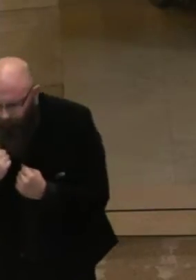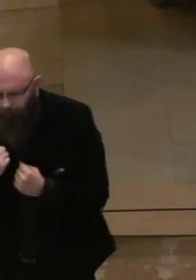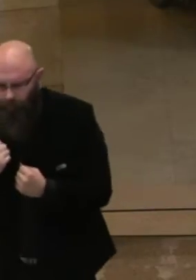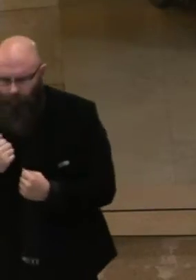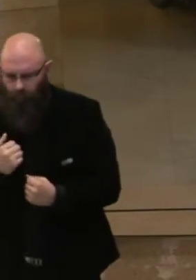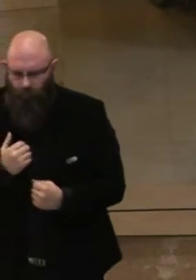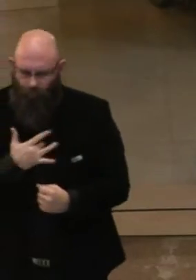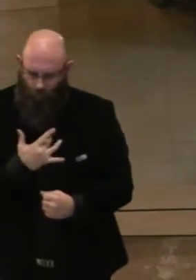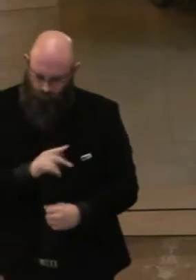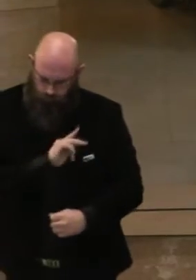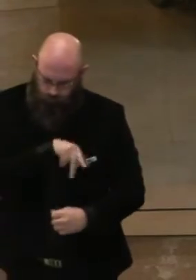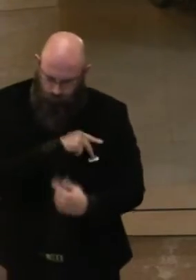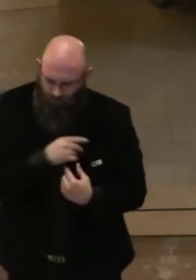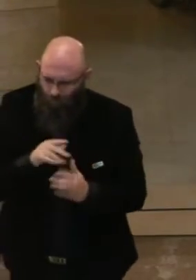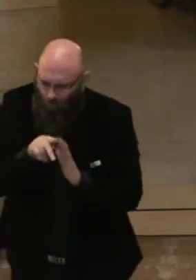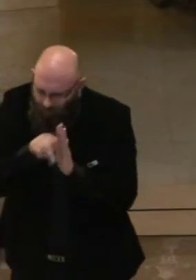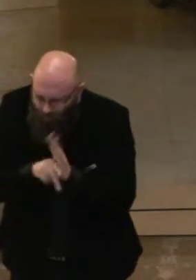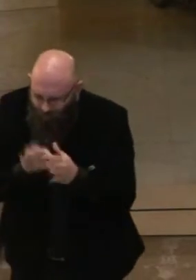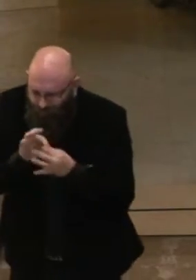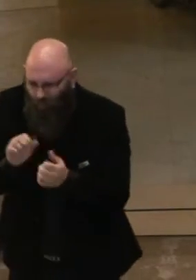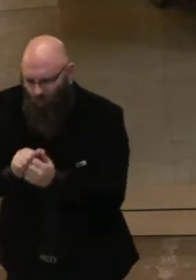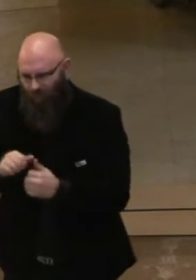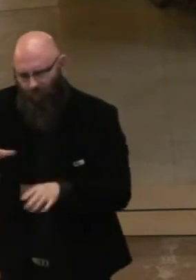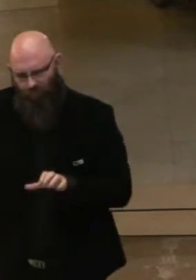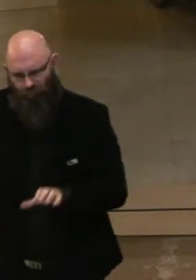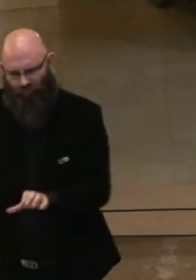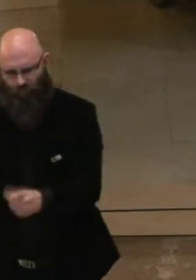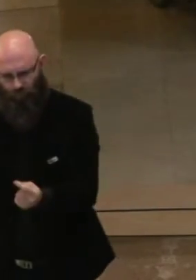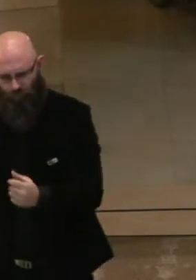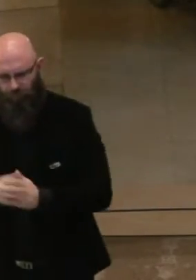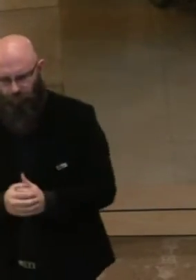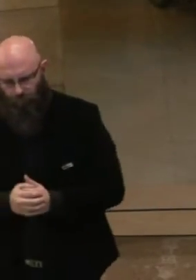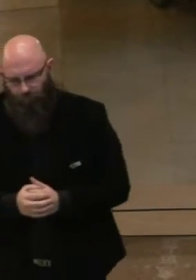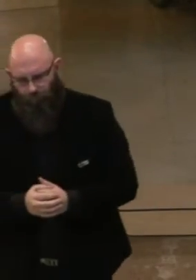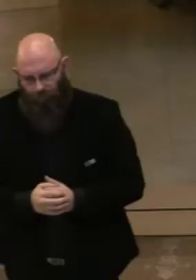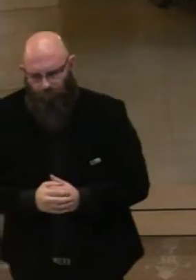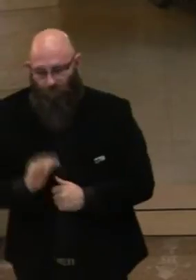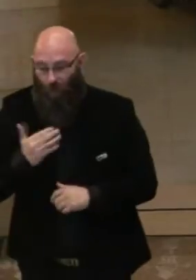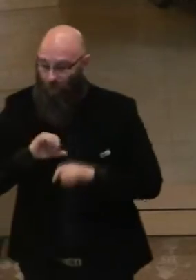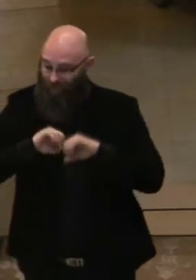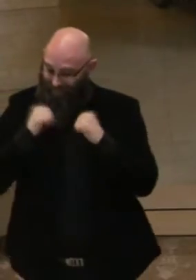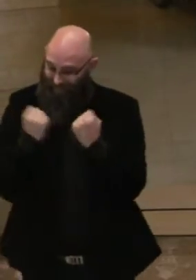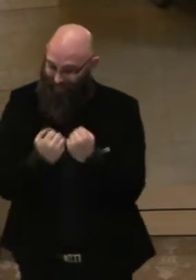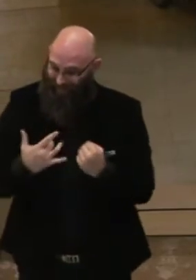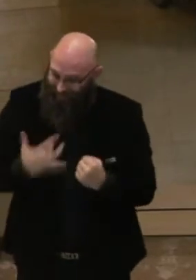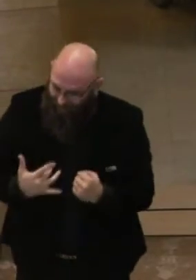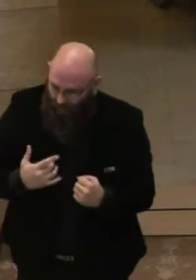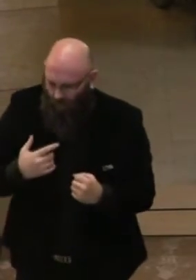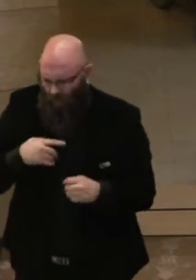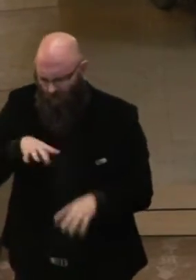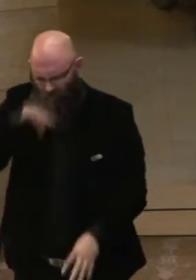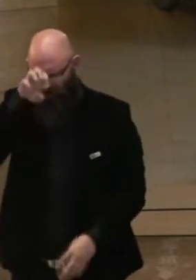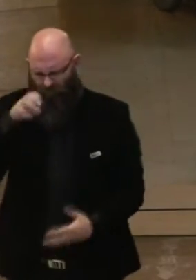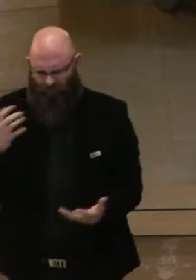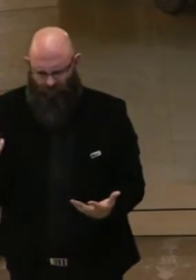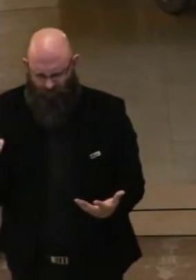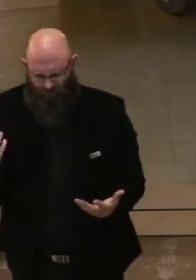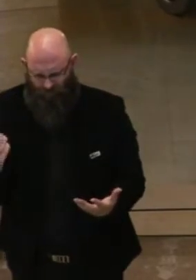objectivity in a question-driven society trained in critical thinking, a democratic government cannot